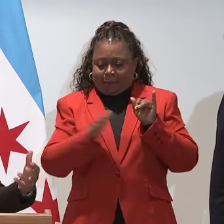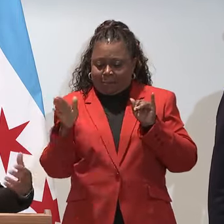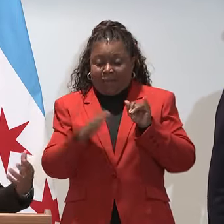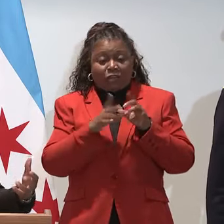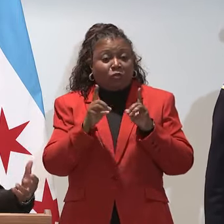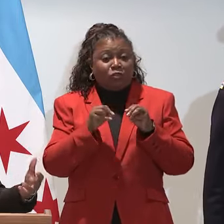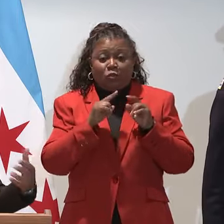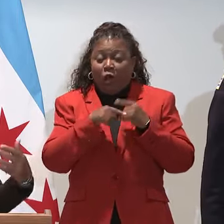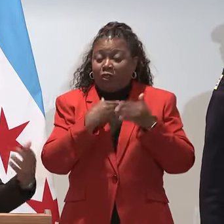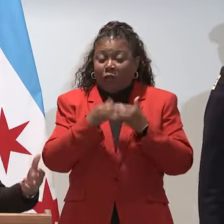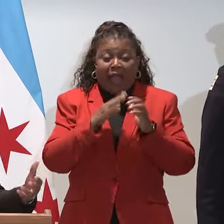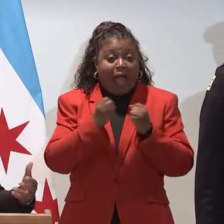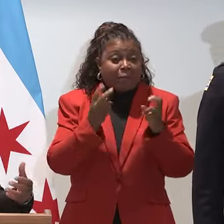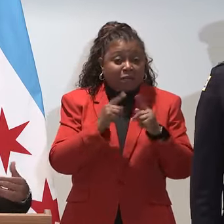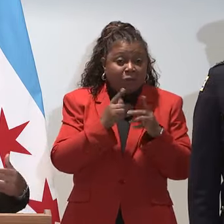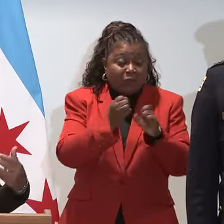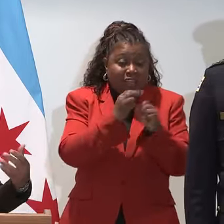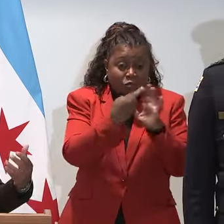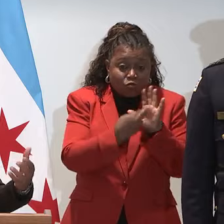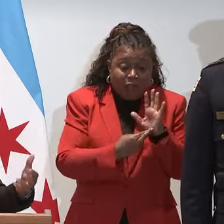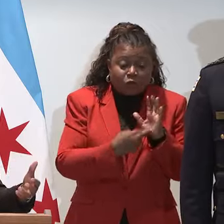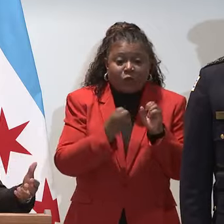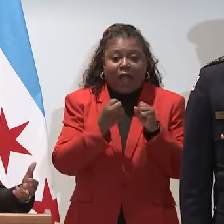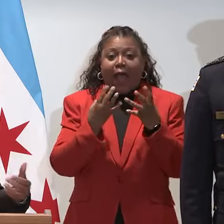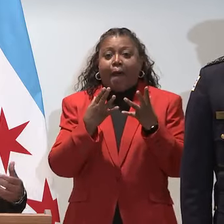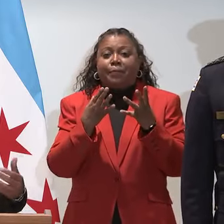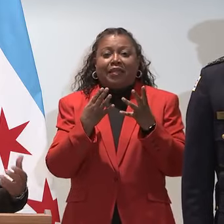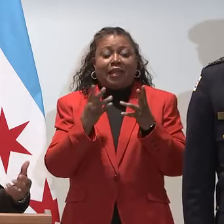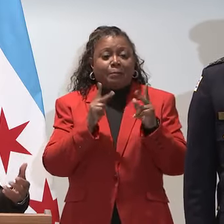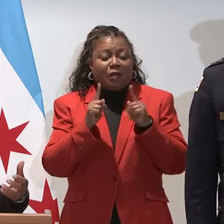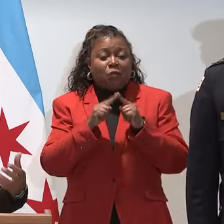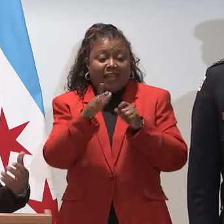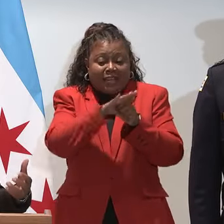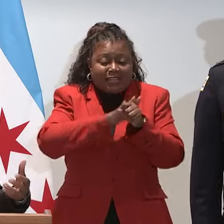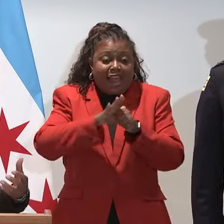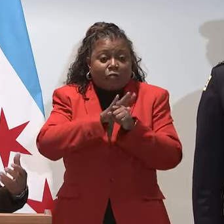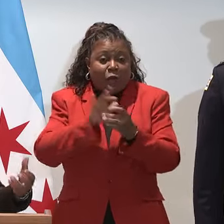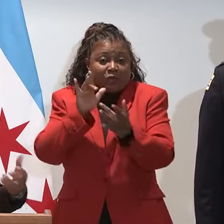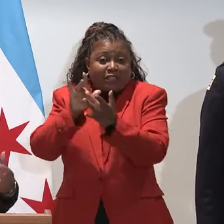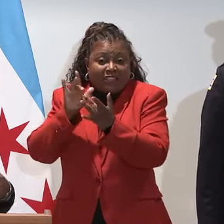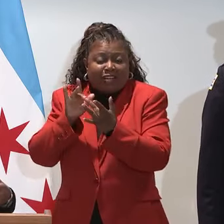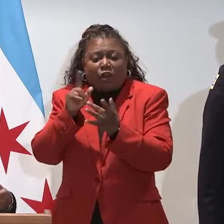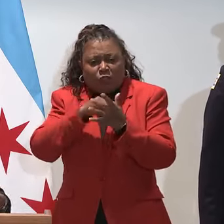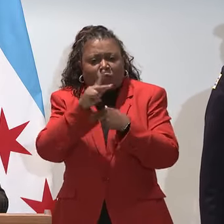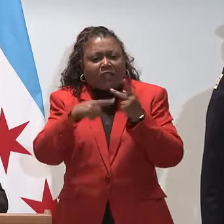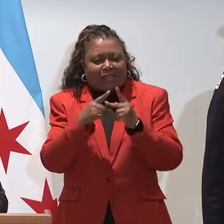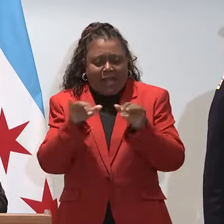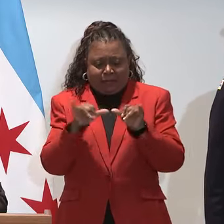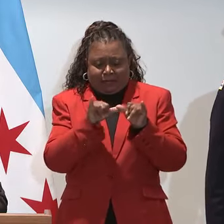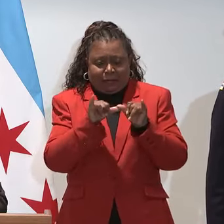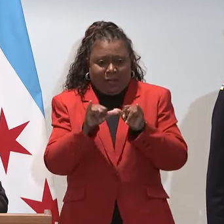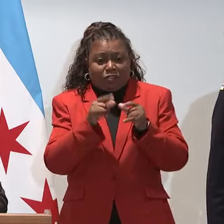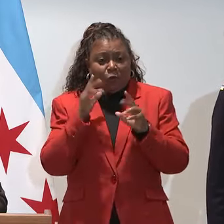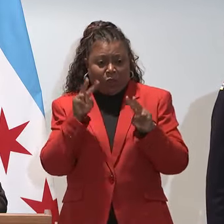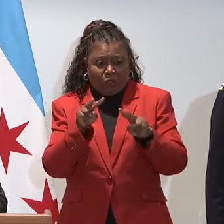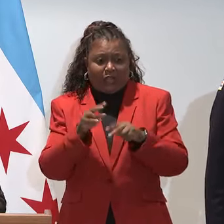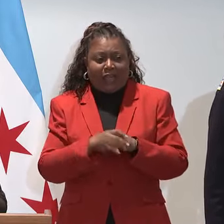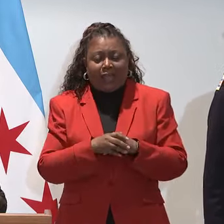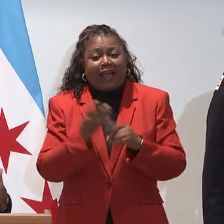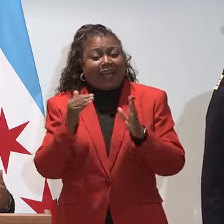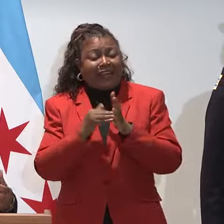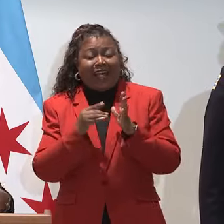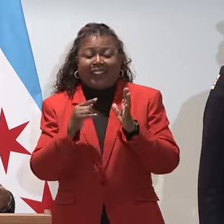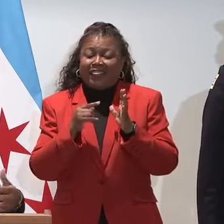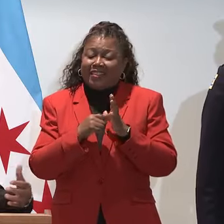do along the way. How many people do we get registered? How many people in neighborhoods are we touching? Those are the kind of metrics that we're going to be looking at.